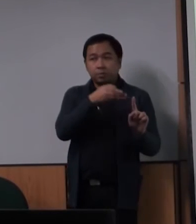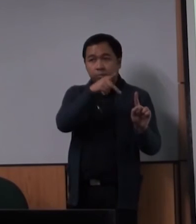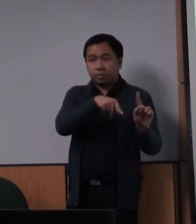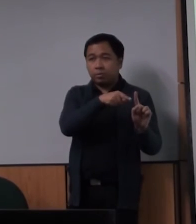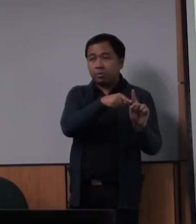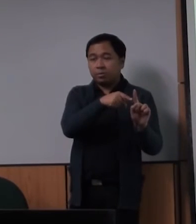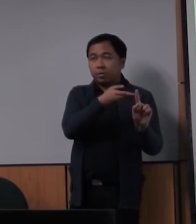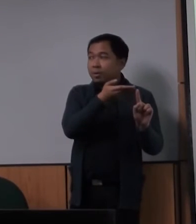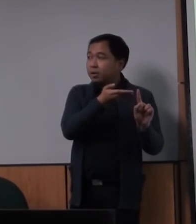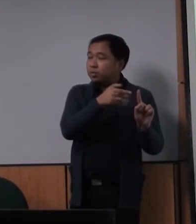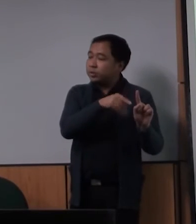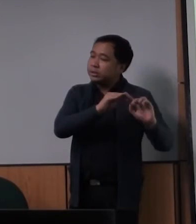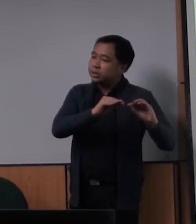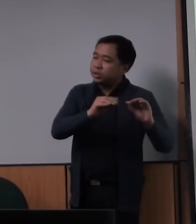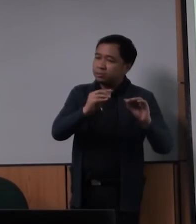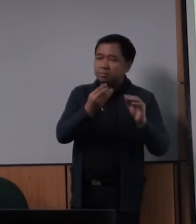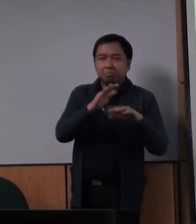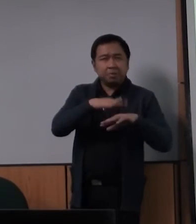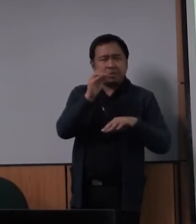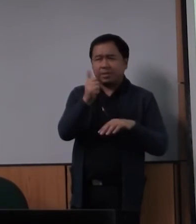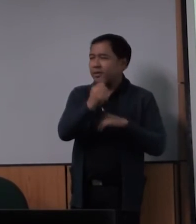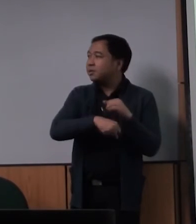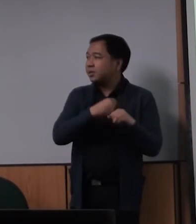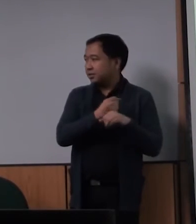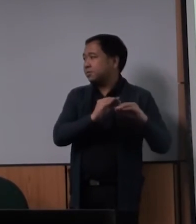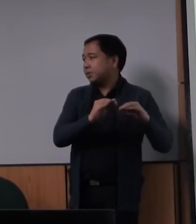She's been teaching for more than 10 years.